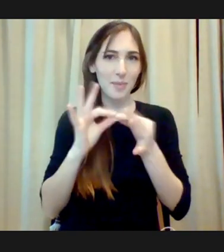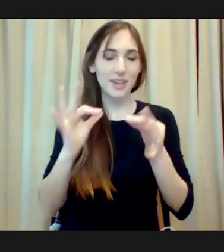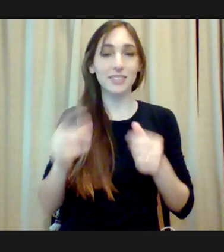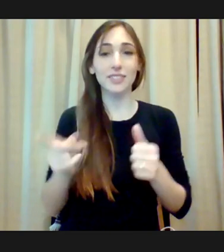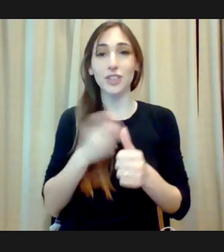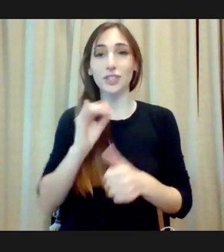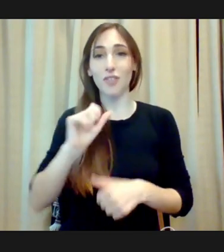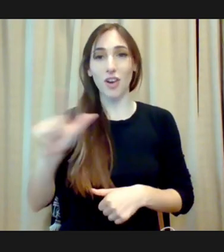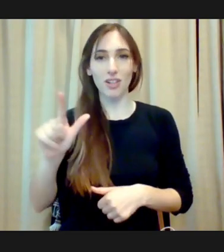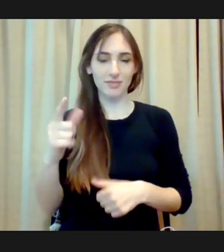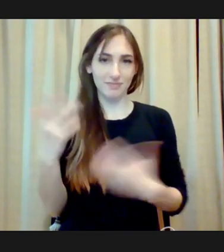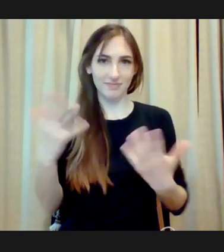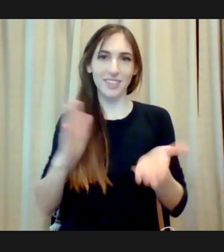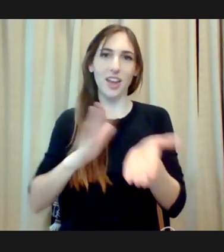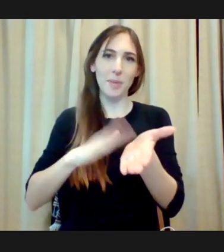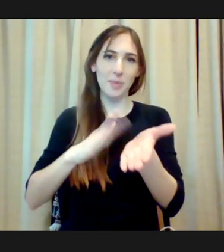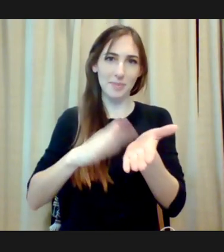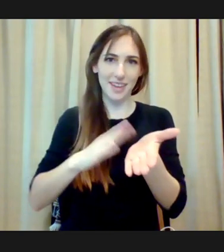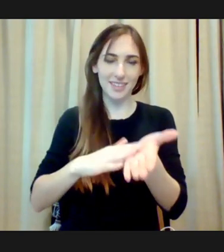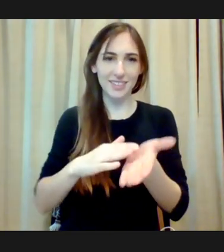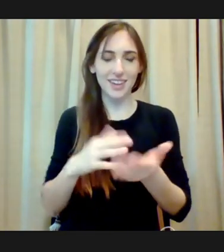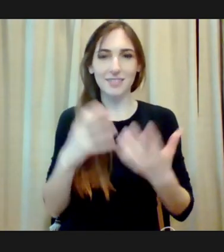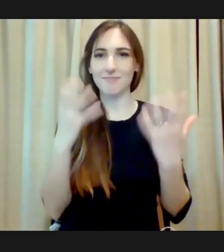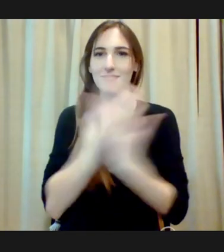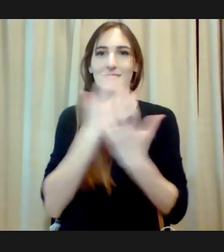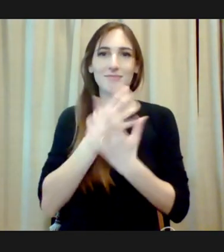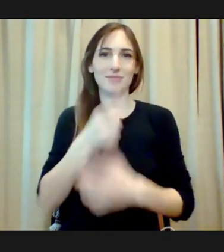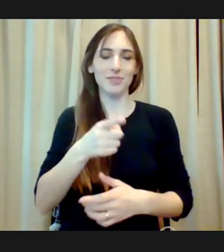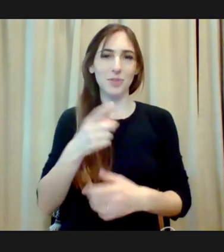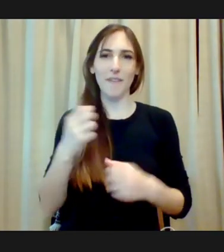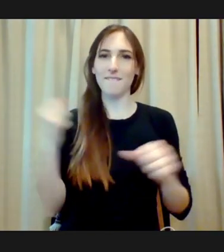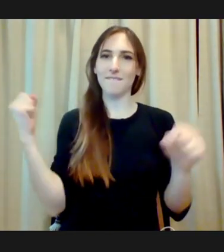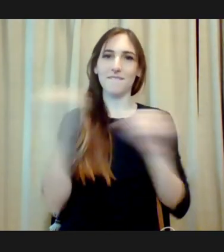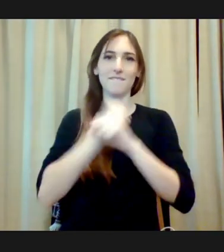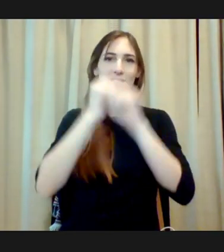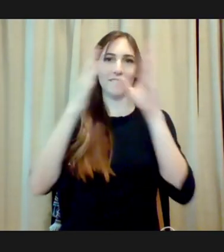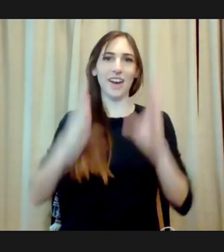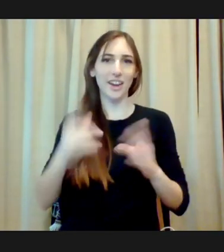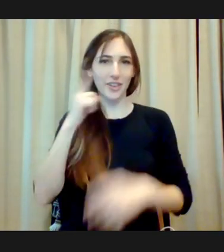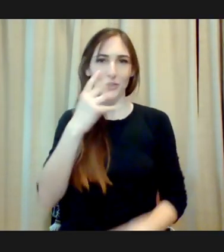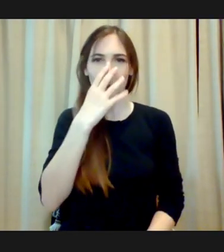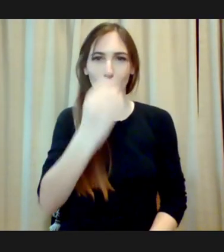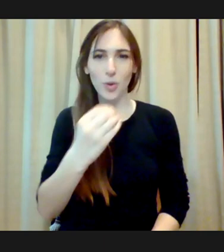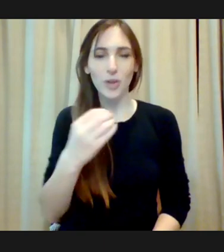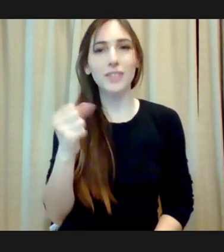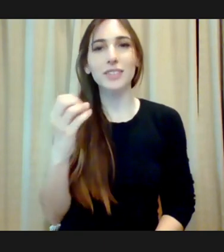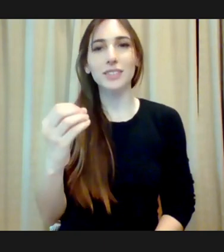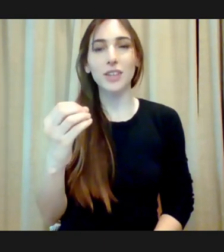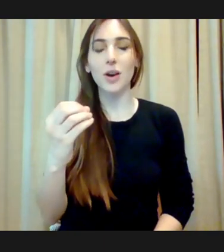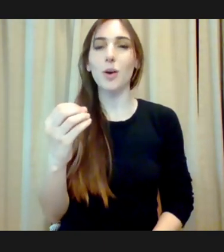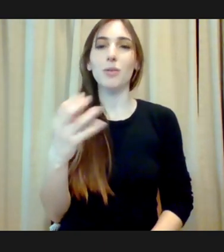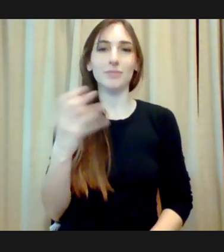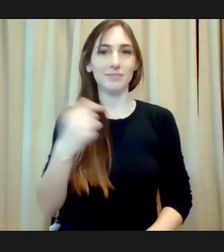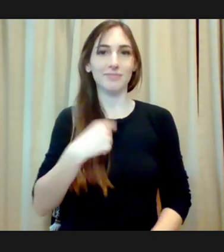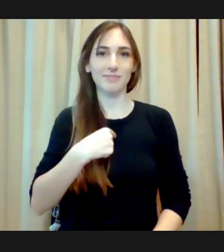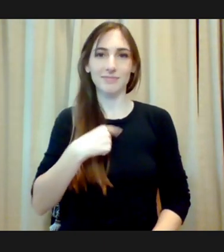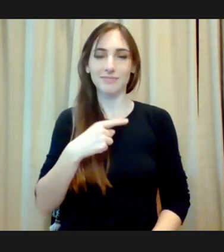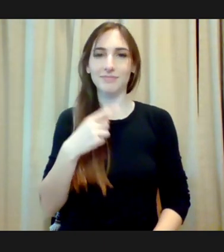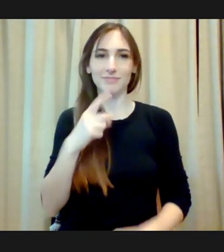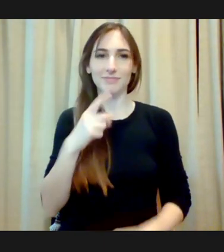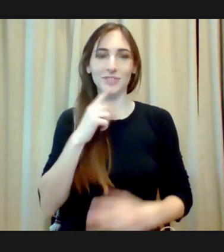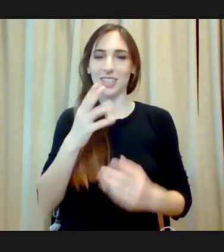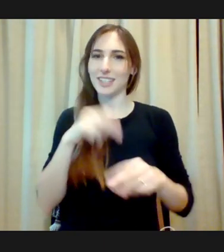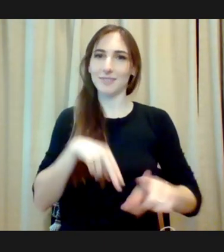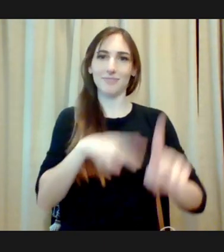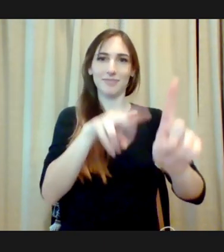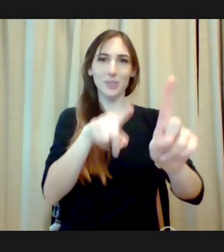complimenting you on what a warrior you are for wolves. So And I'm also a great admirer. So thank you again